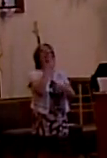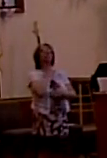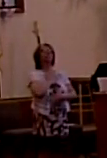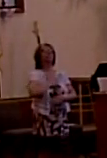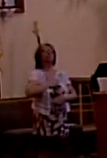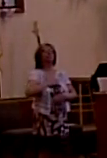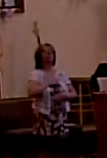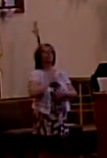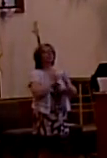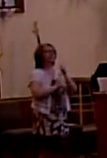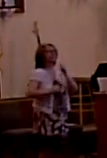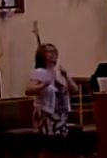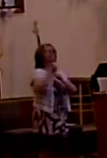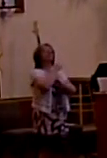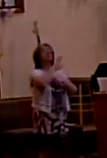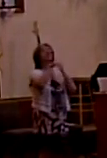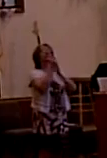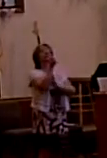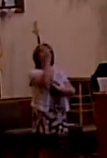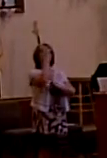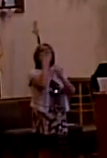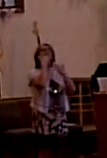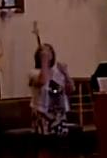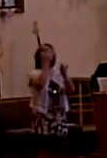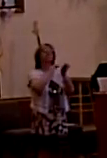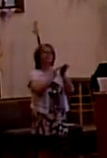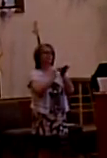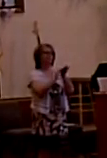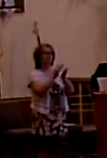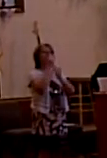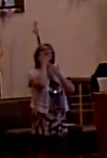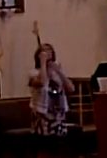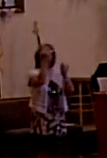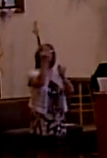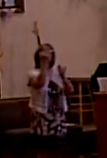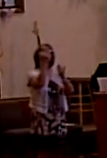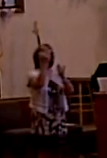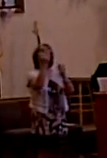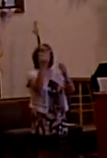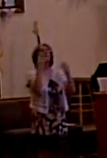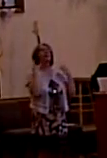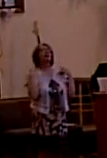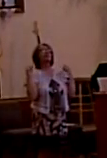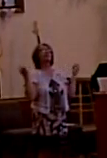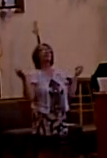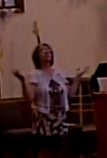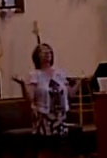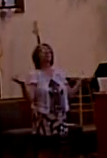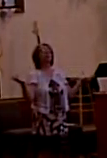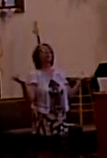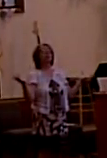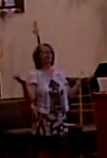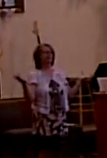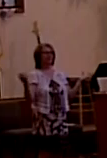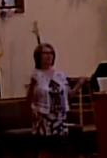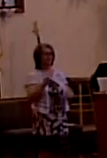that passes all understanding. Thank you for that forgiveness. Thank you for the lifting of that weight that ensnares us.